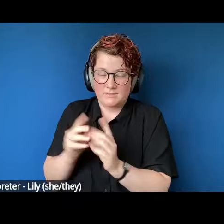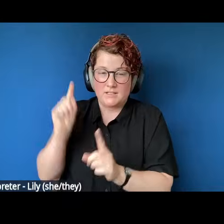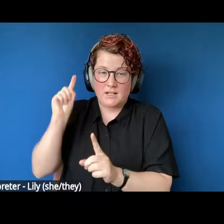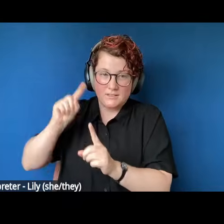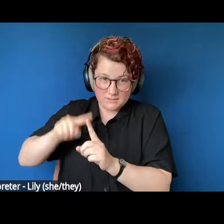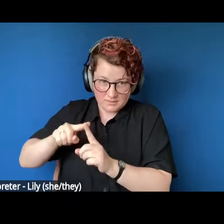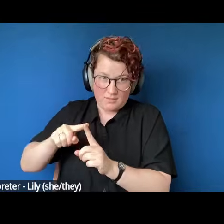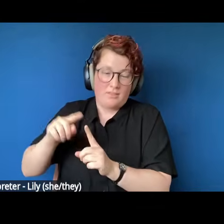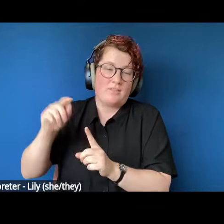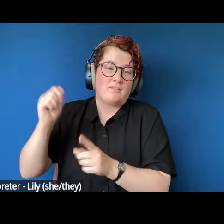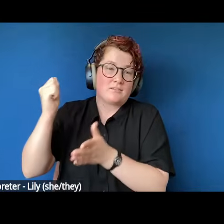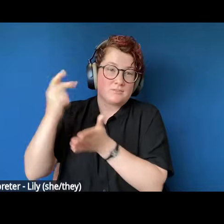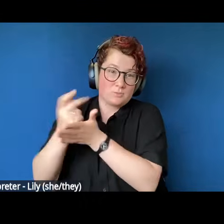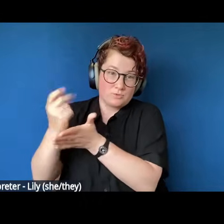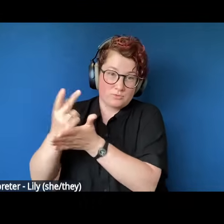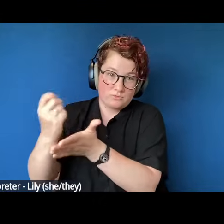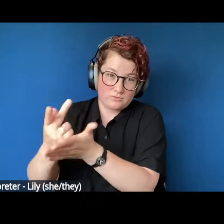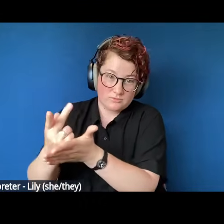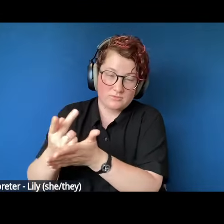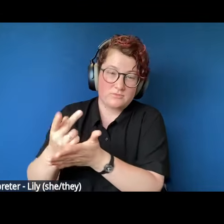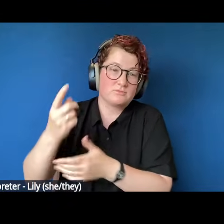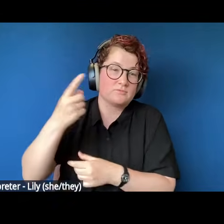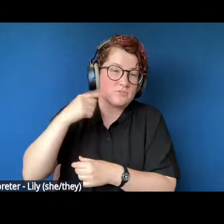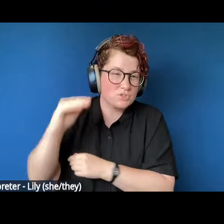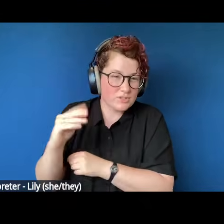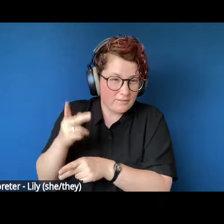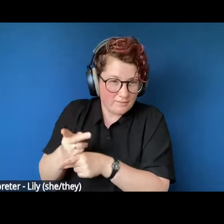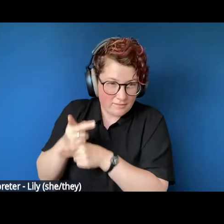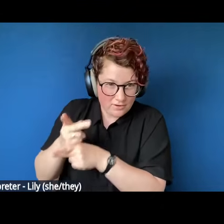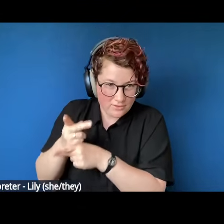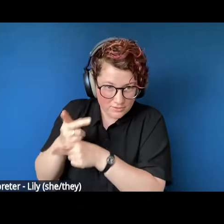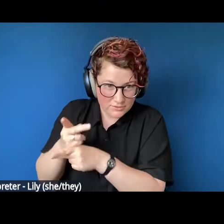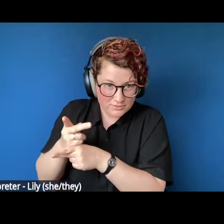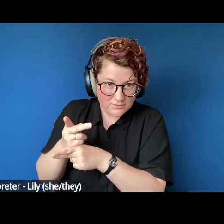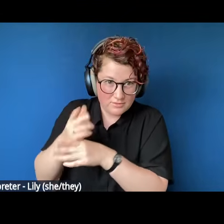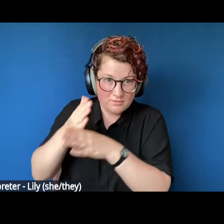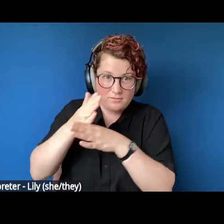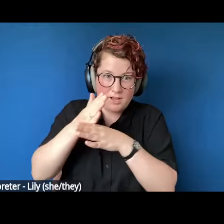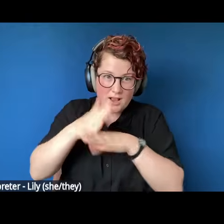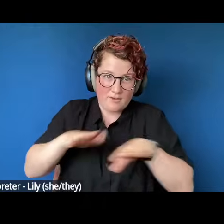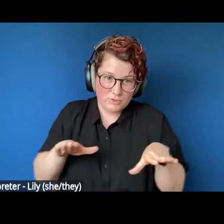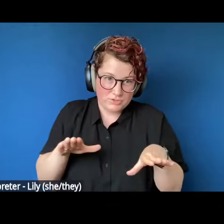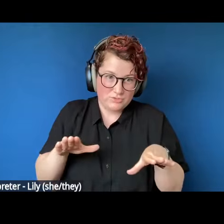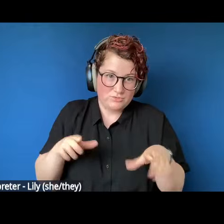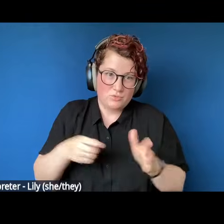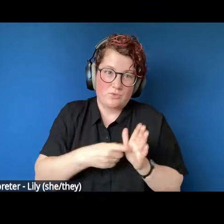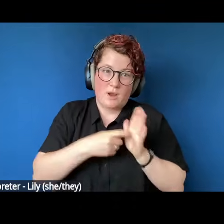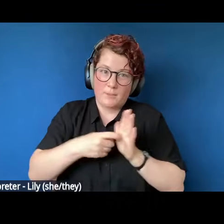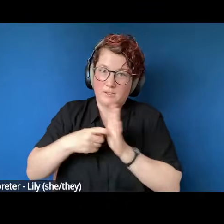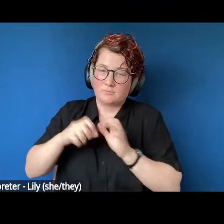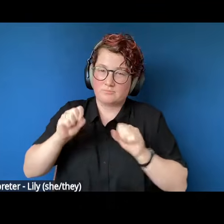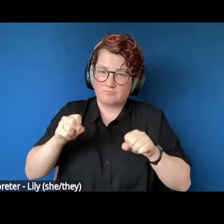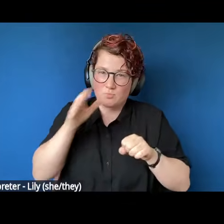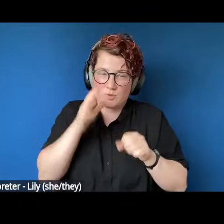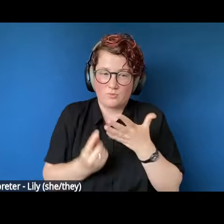of Education and Childcare, at which time this requirement may be reviewed.